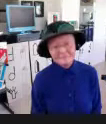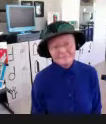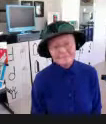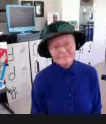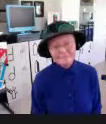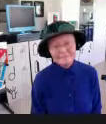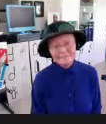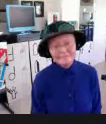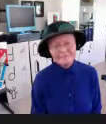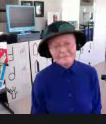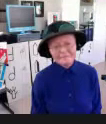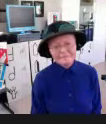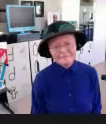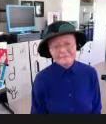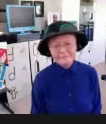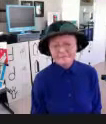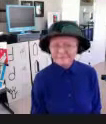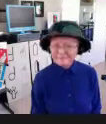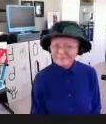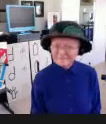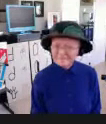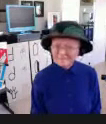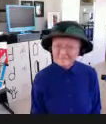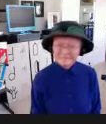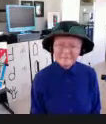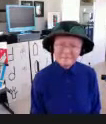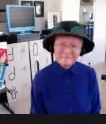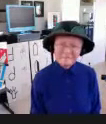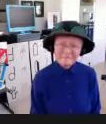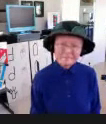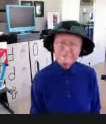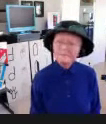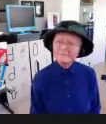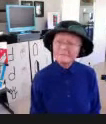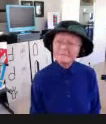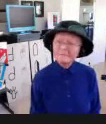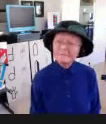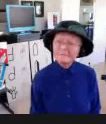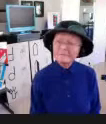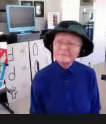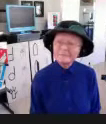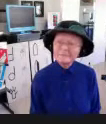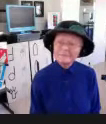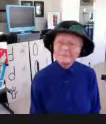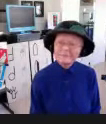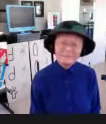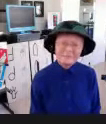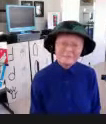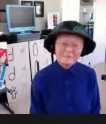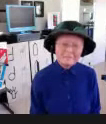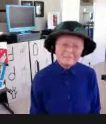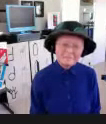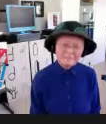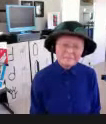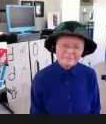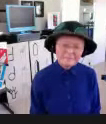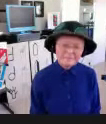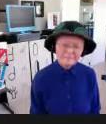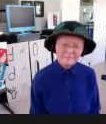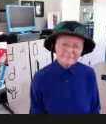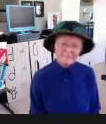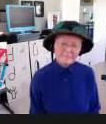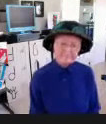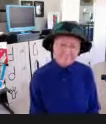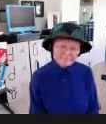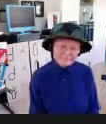object, and here the red object is in front of the other object. And I'll show you later some of the results that we got that are